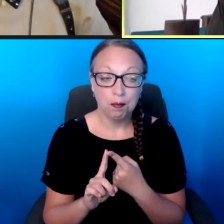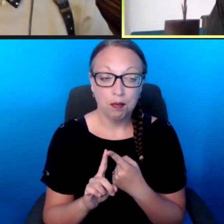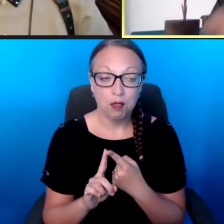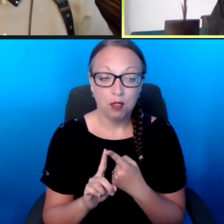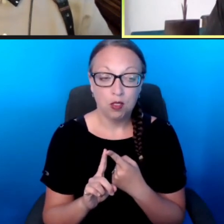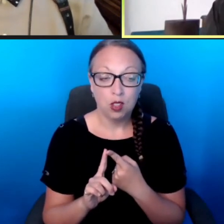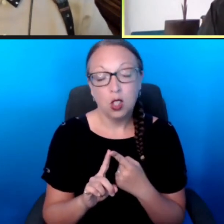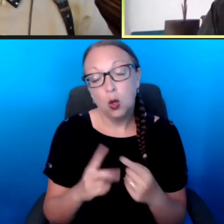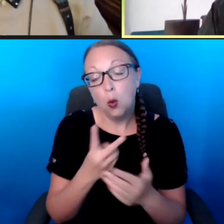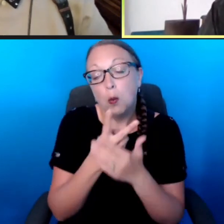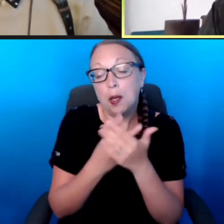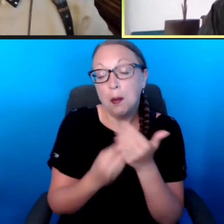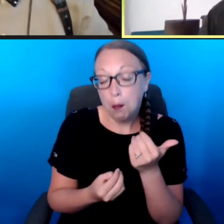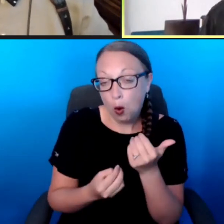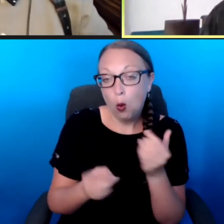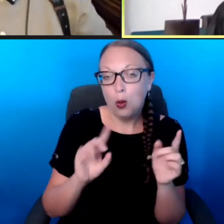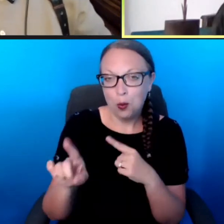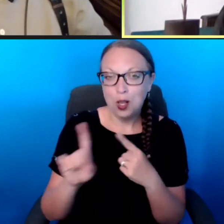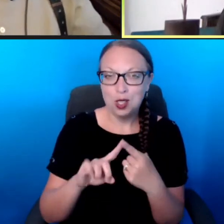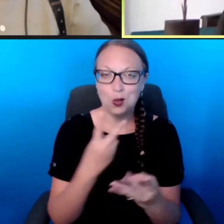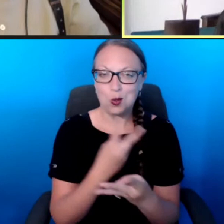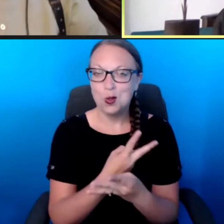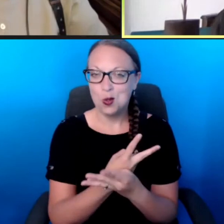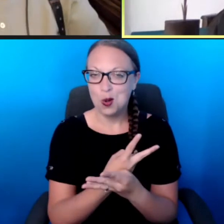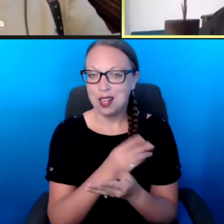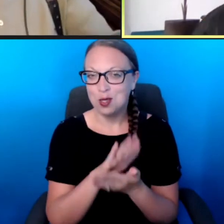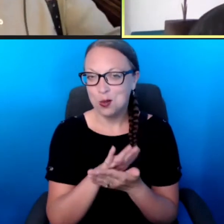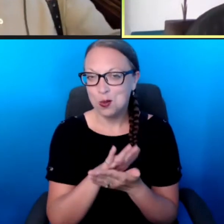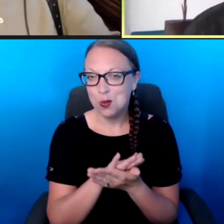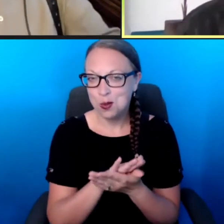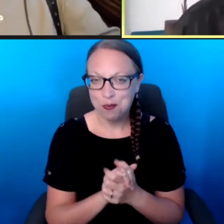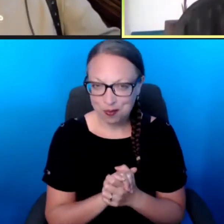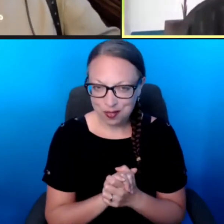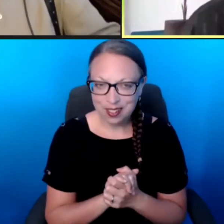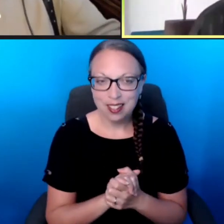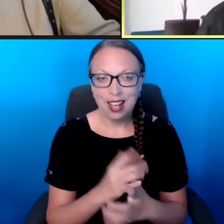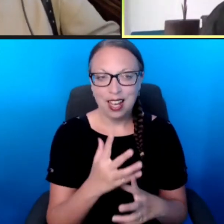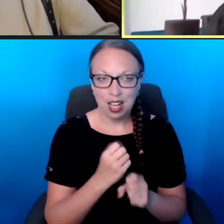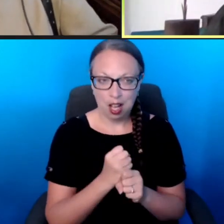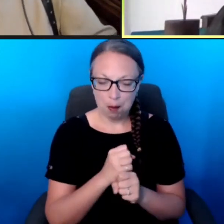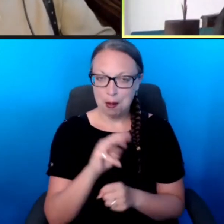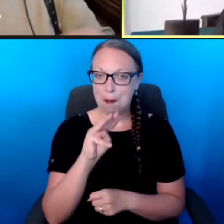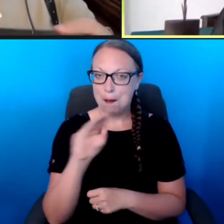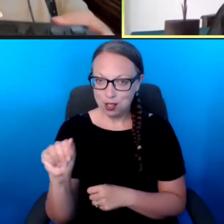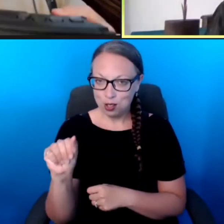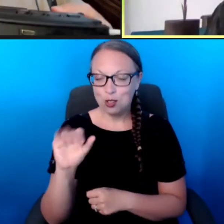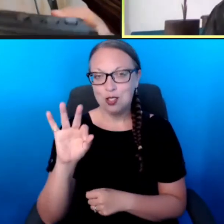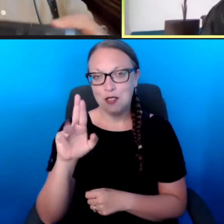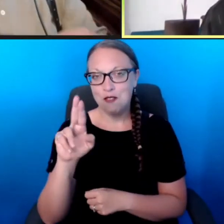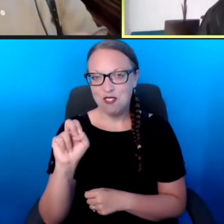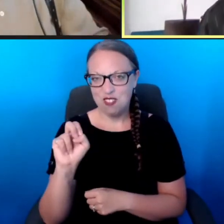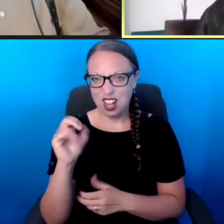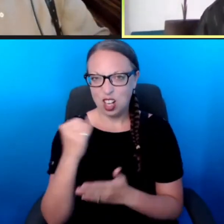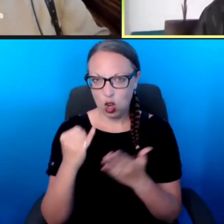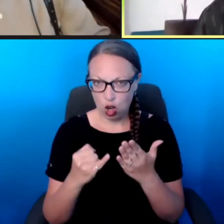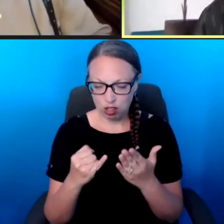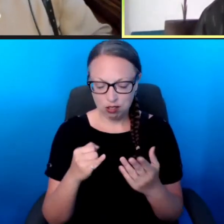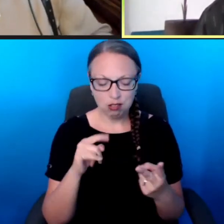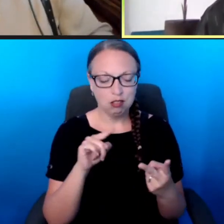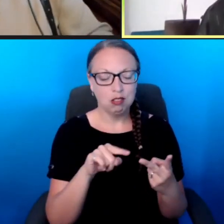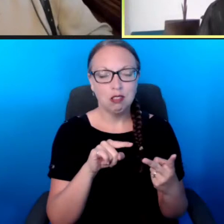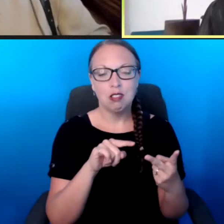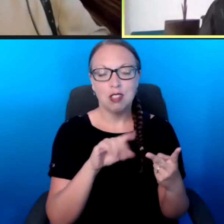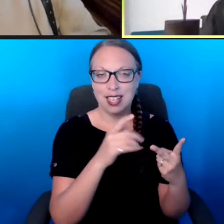we both went on to graduate school. I went to get my Master of Fine Arts, and she graduated